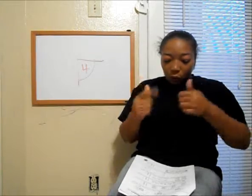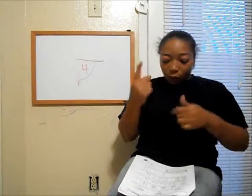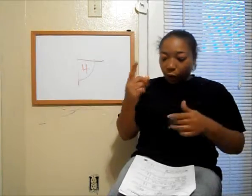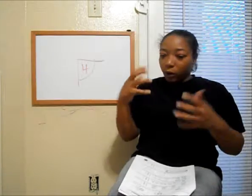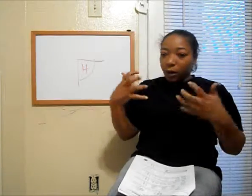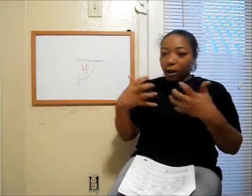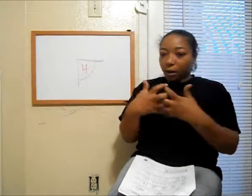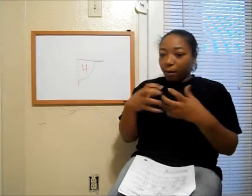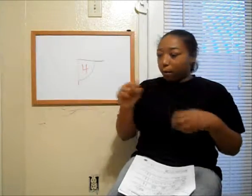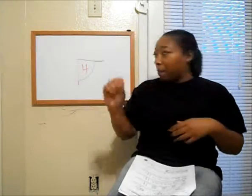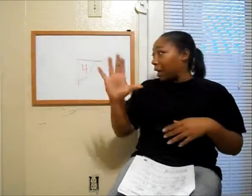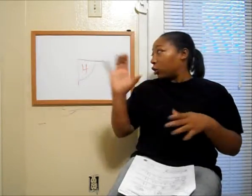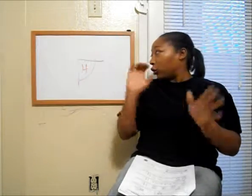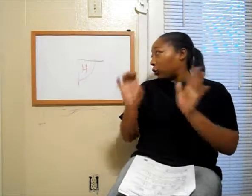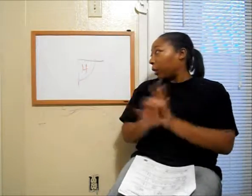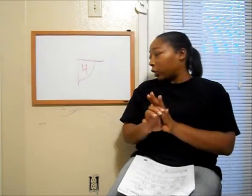which one matches your picture?